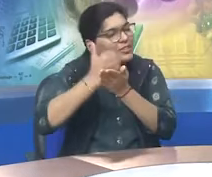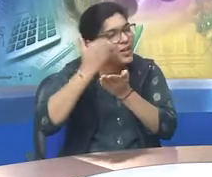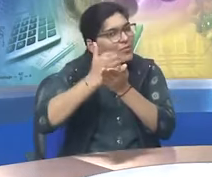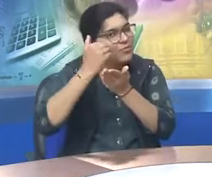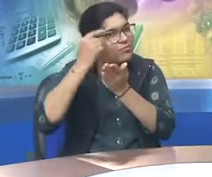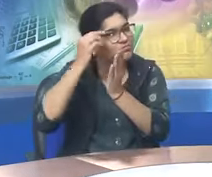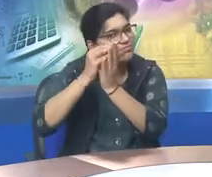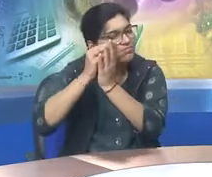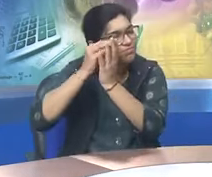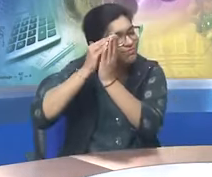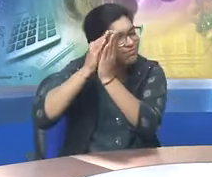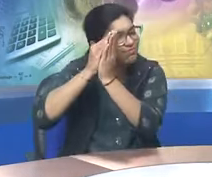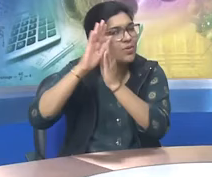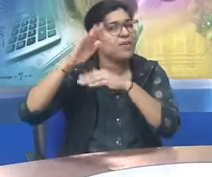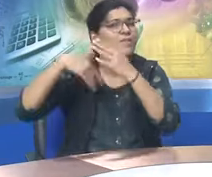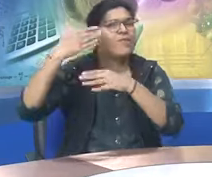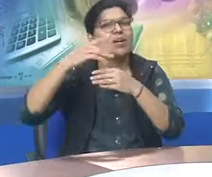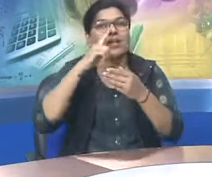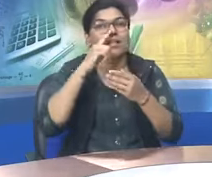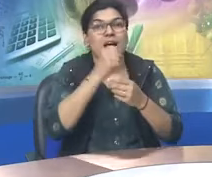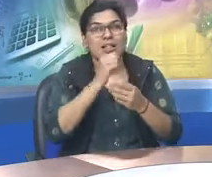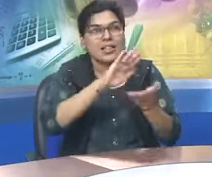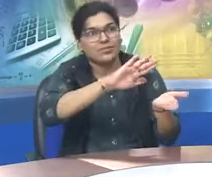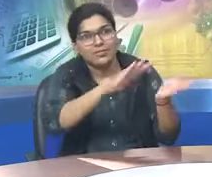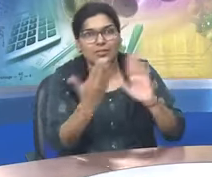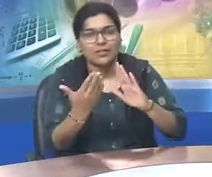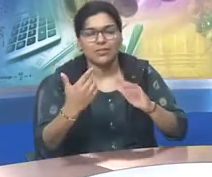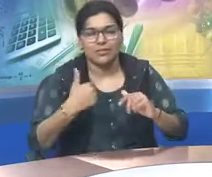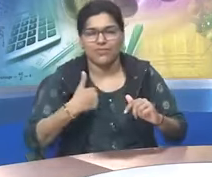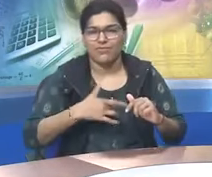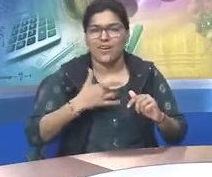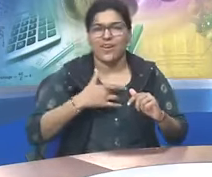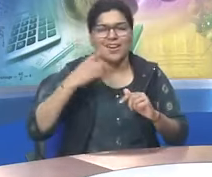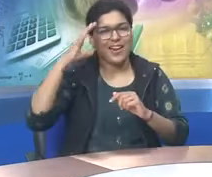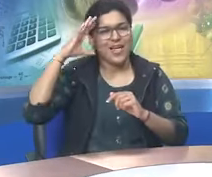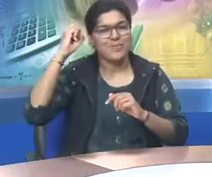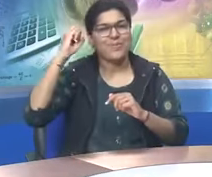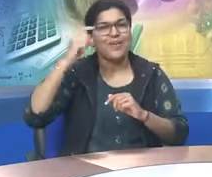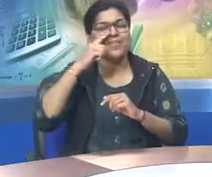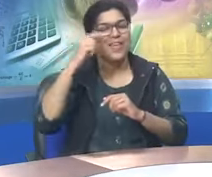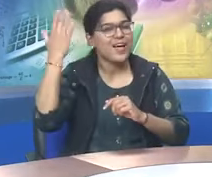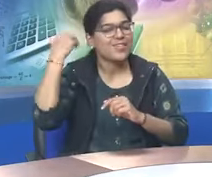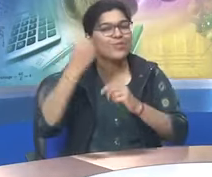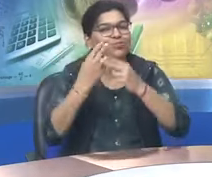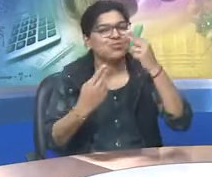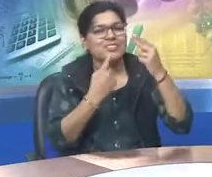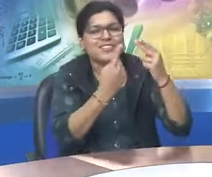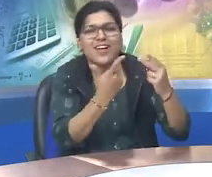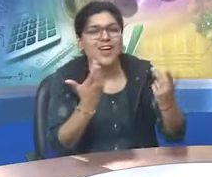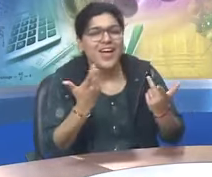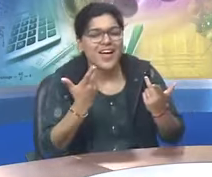things during that childhood time. And she has all those memories in her